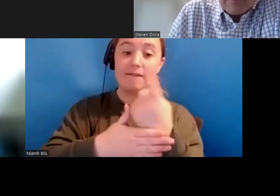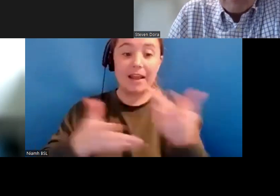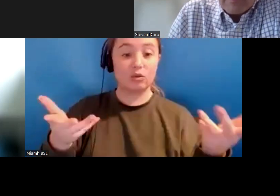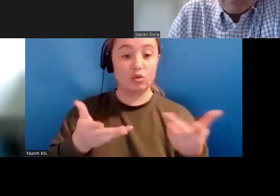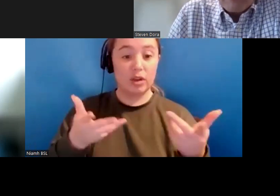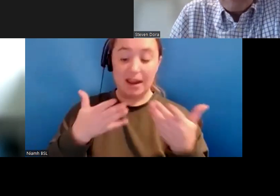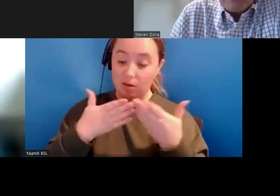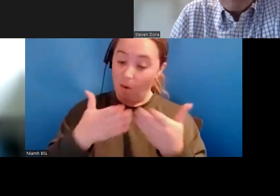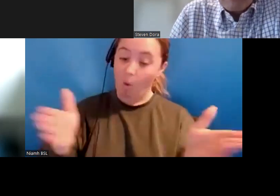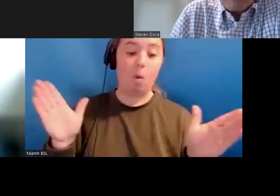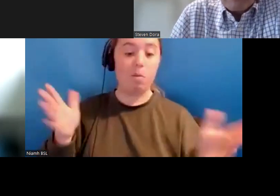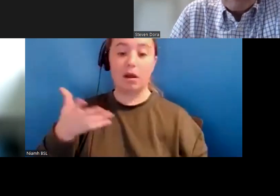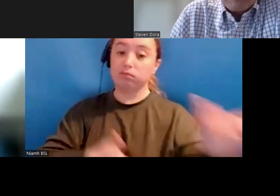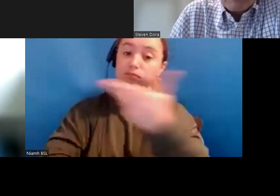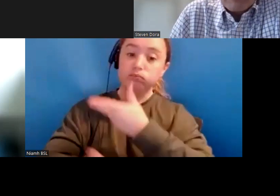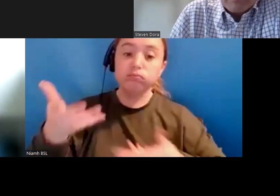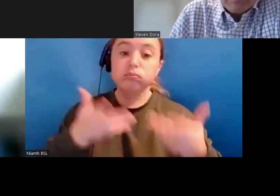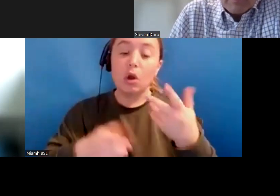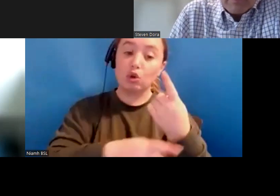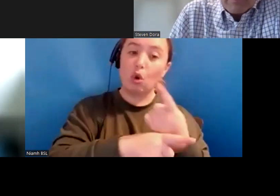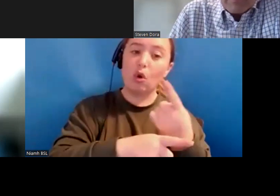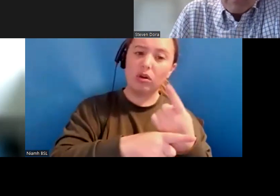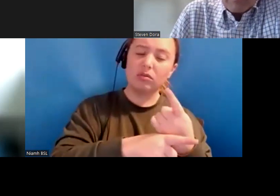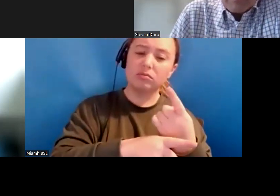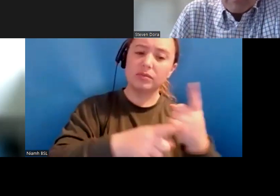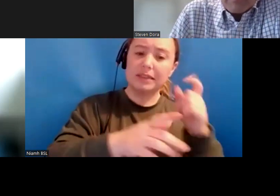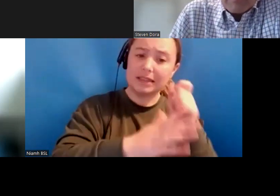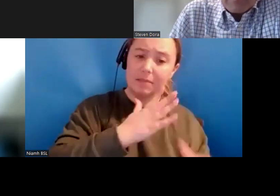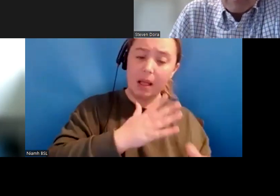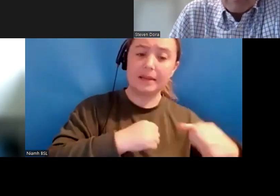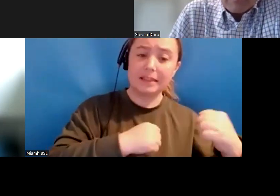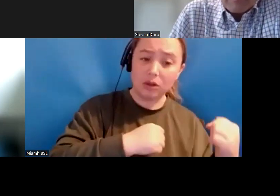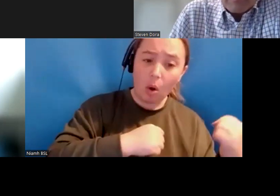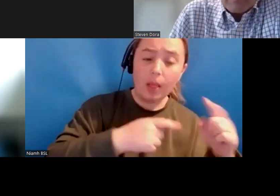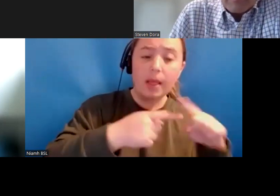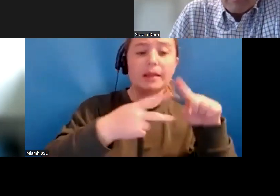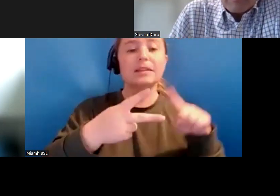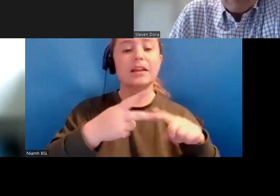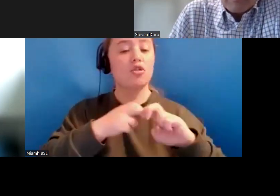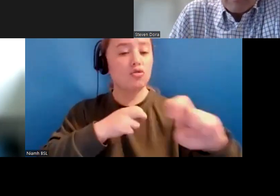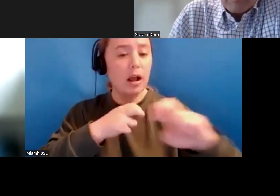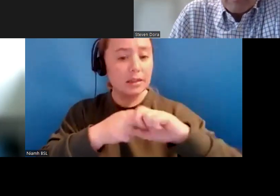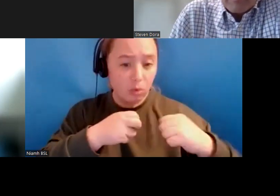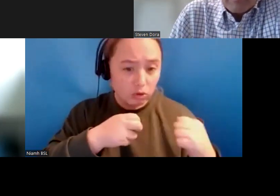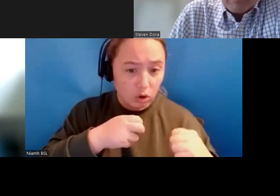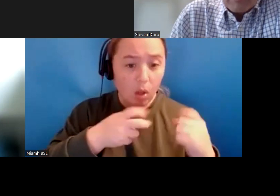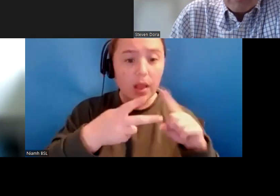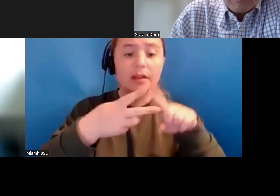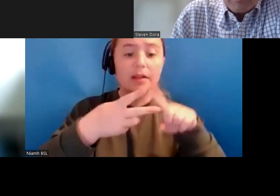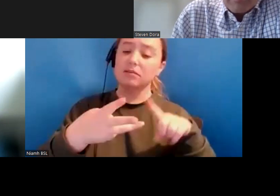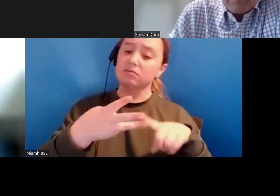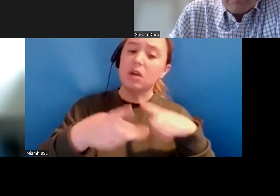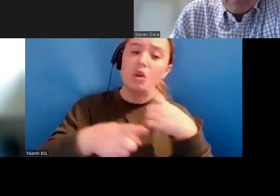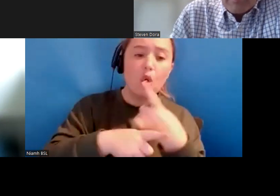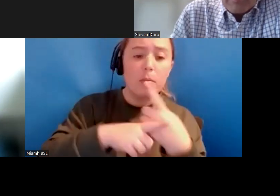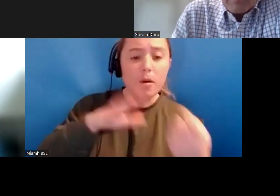hearing input from both Disability Equality Scotland and Transport Scotland on their work and priorities, and also discussing what these priorities need